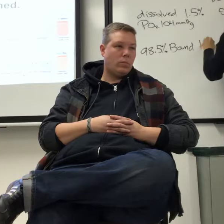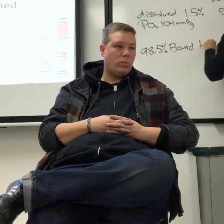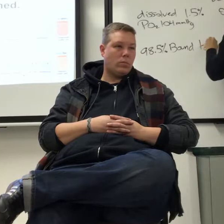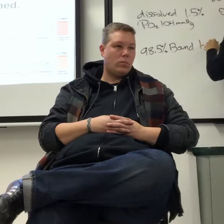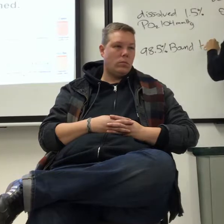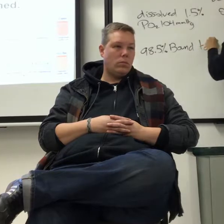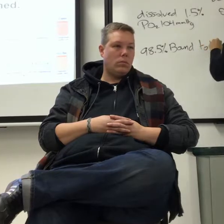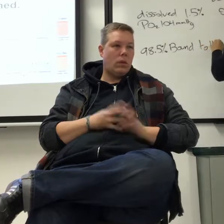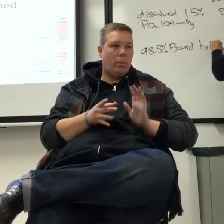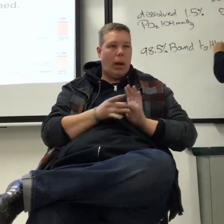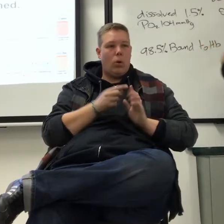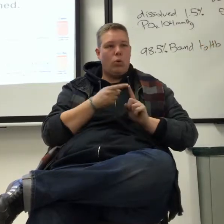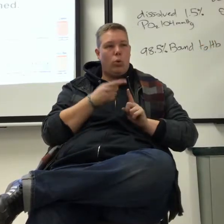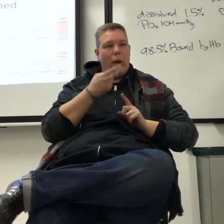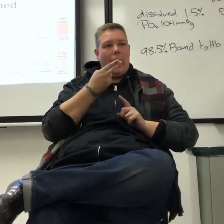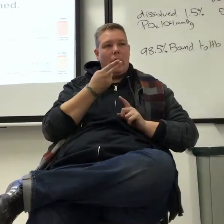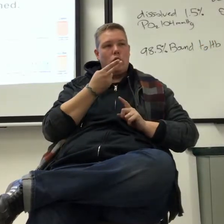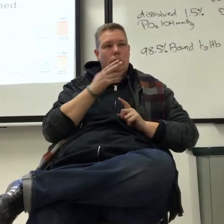bound to HB.